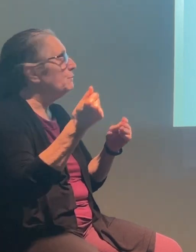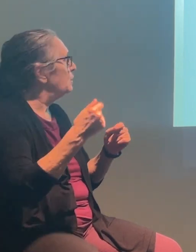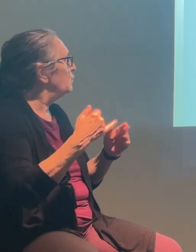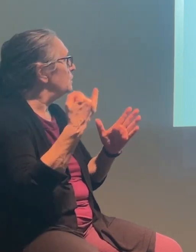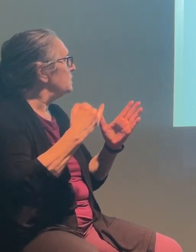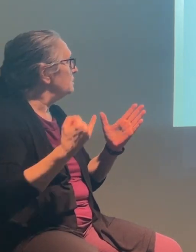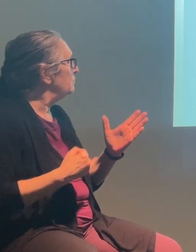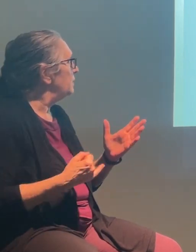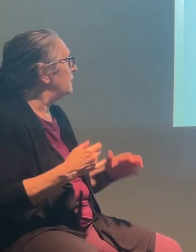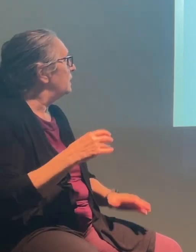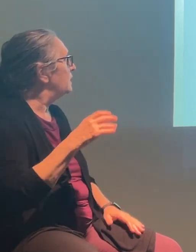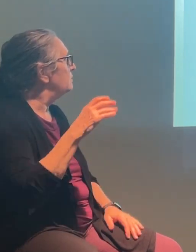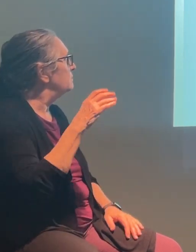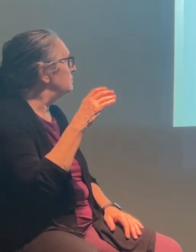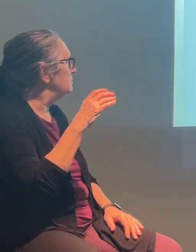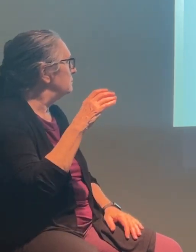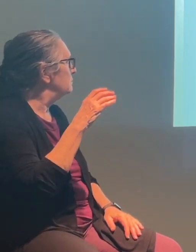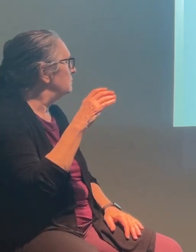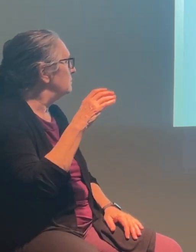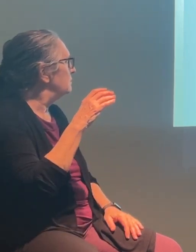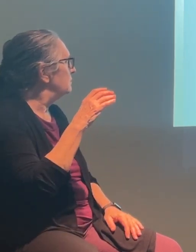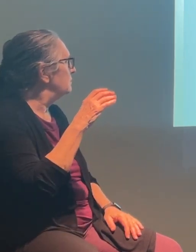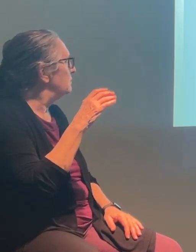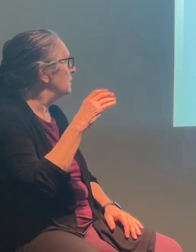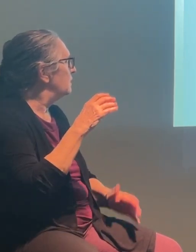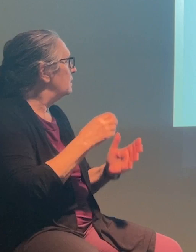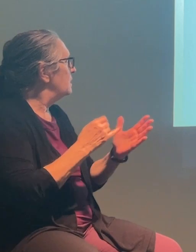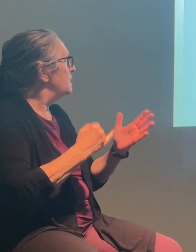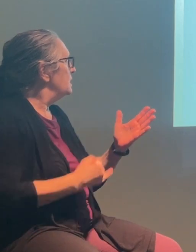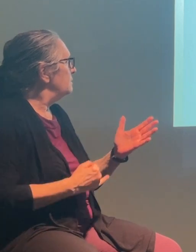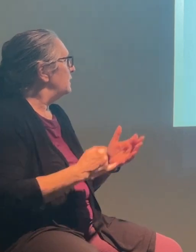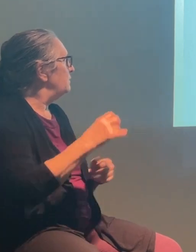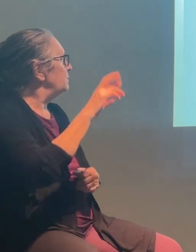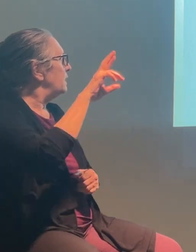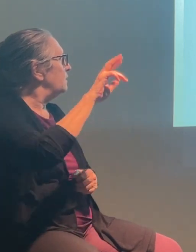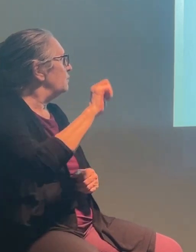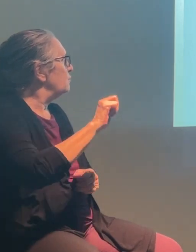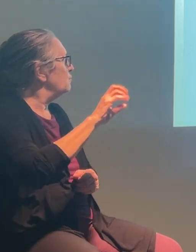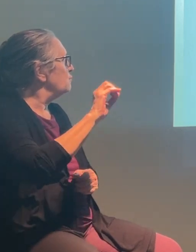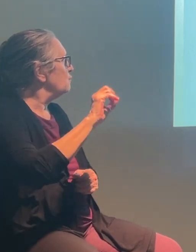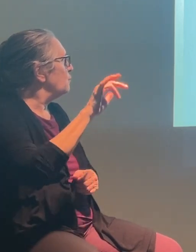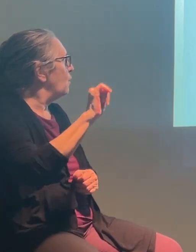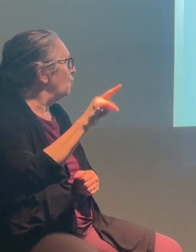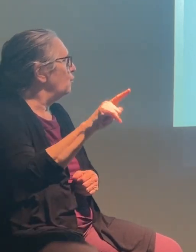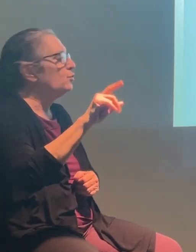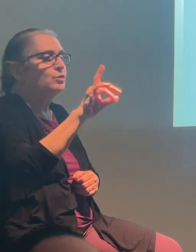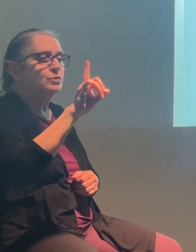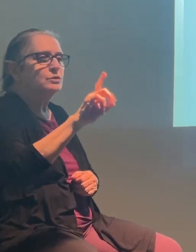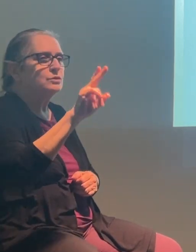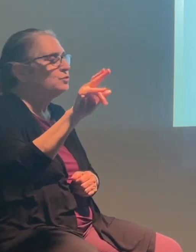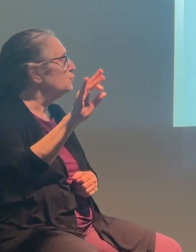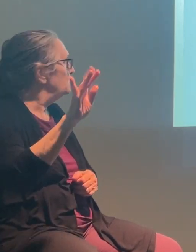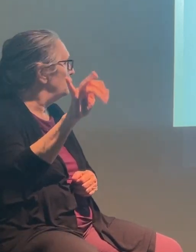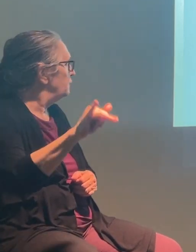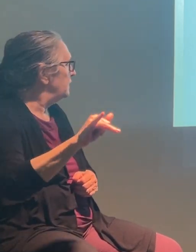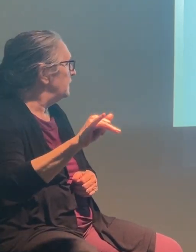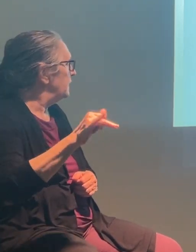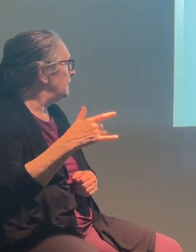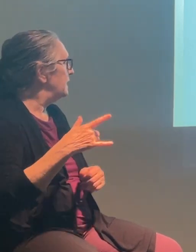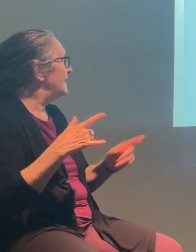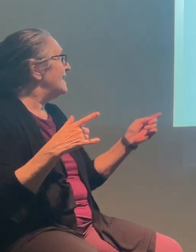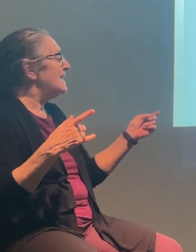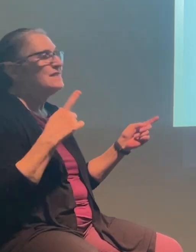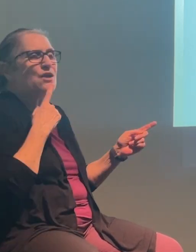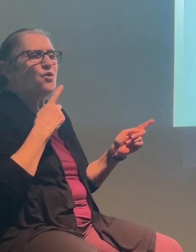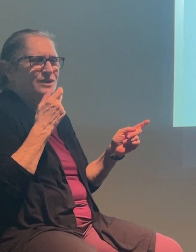famous photographer, fashion illustrator as well, painter, a little bit of everything. They always did a bit of everything in France. They were not really